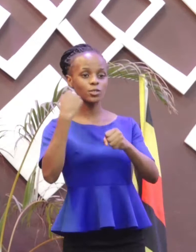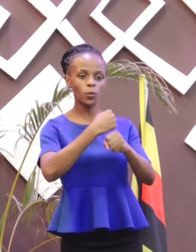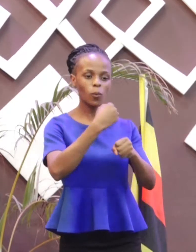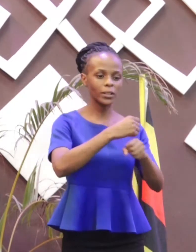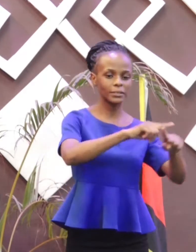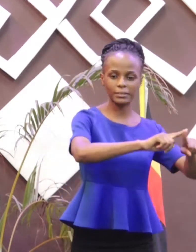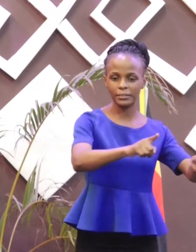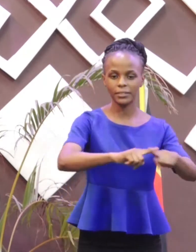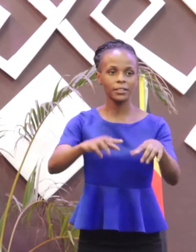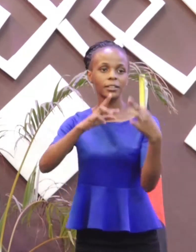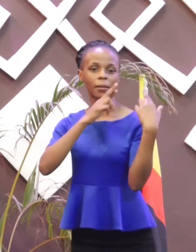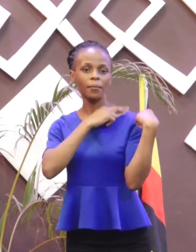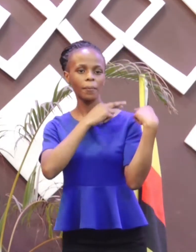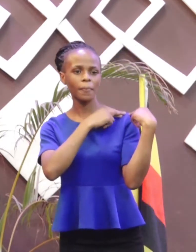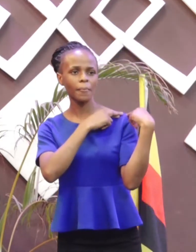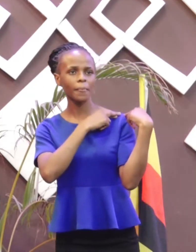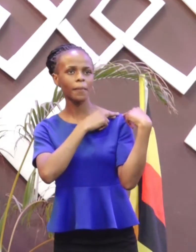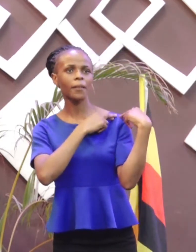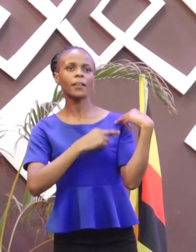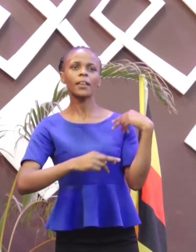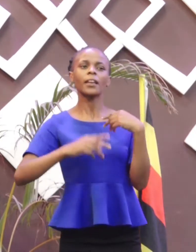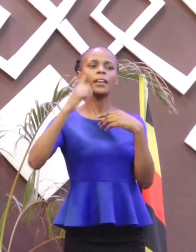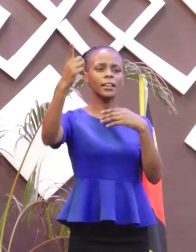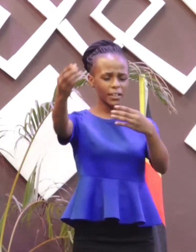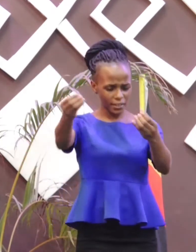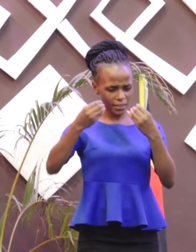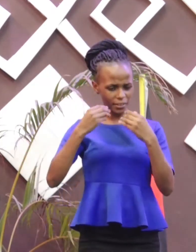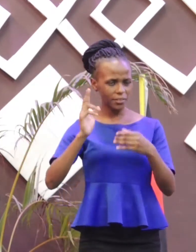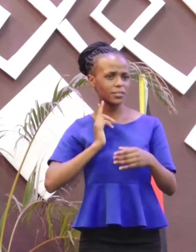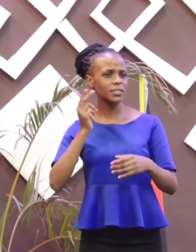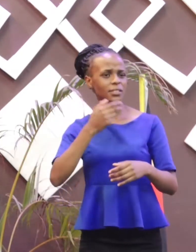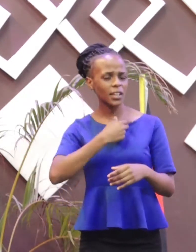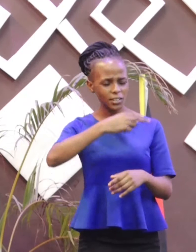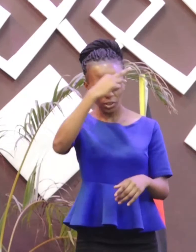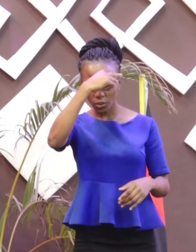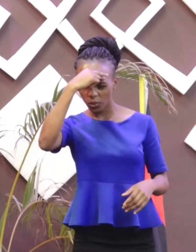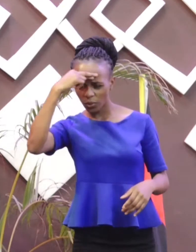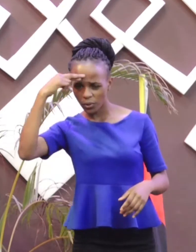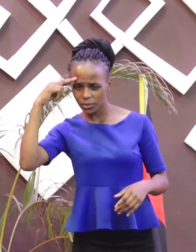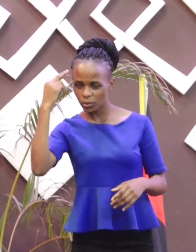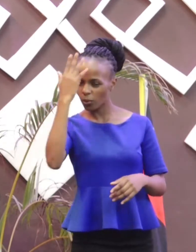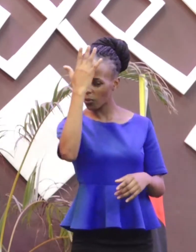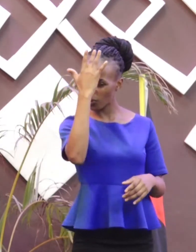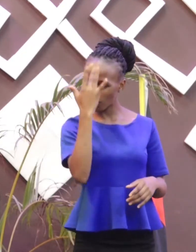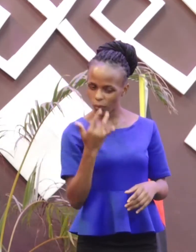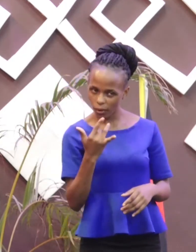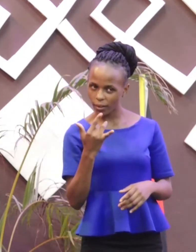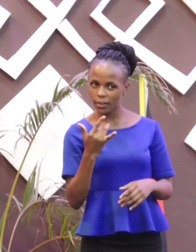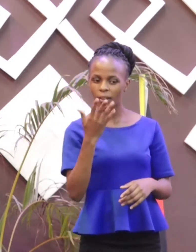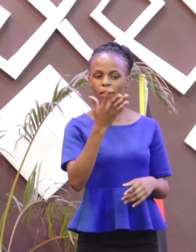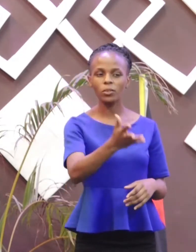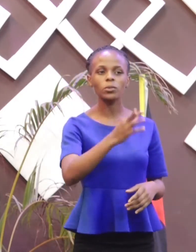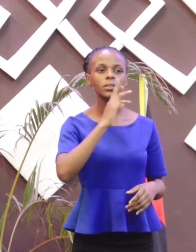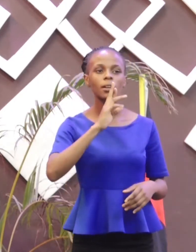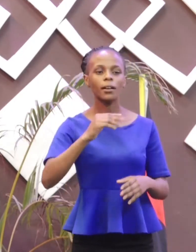offices ezenjawulo, he gives us the reason as to why those are the offices he has stationed.